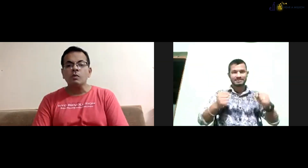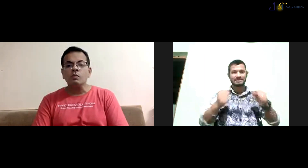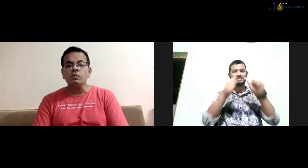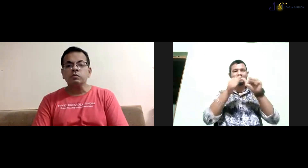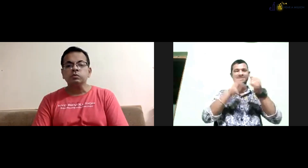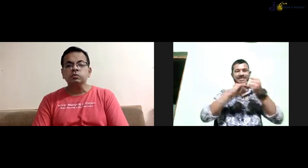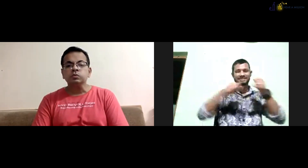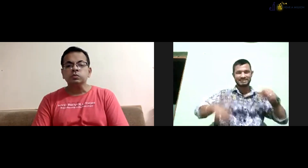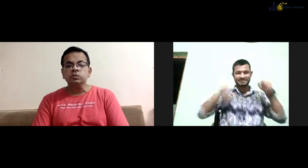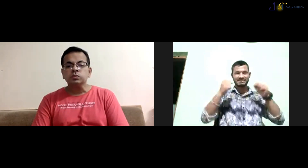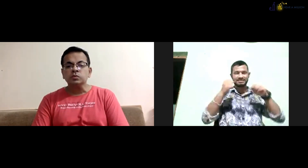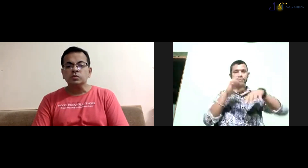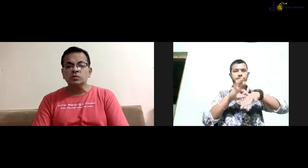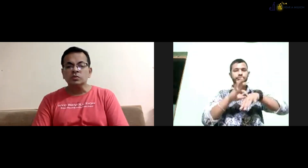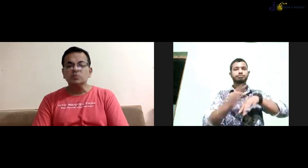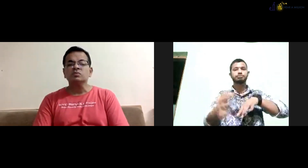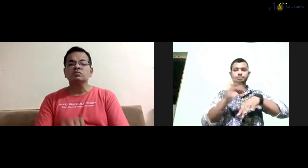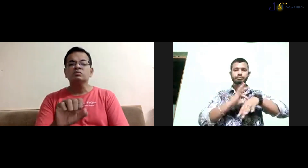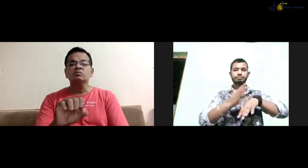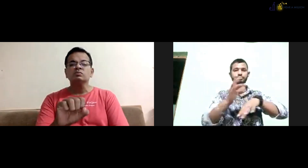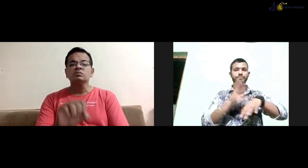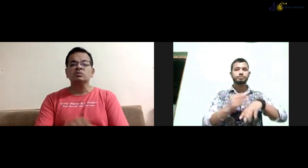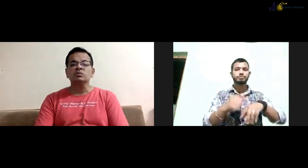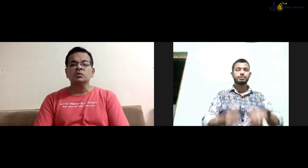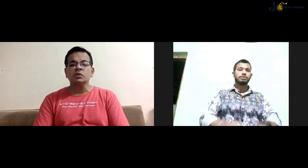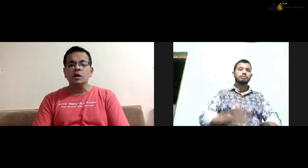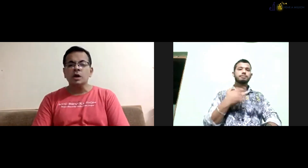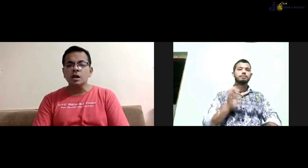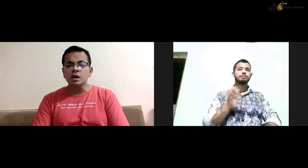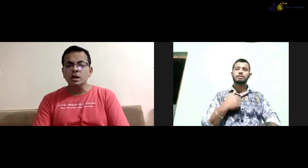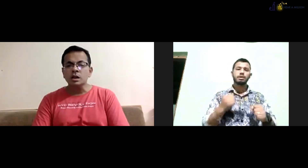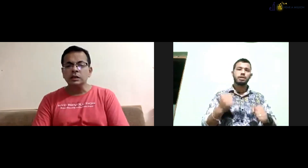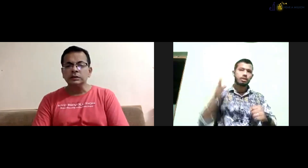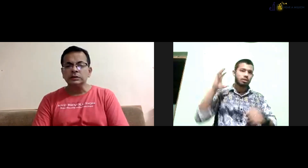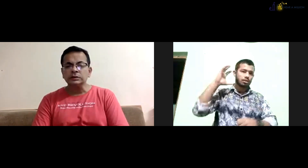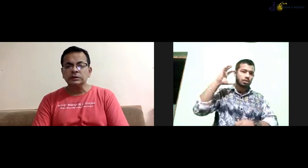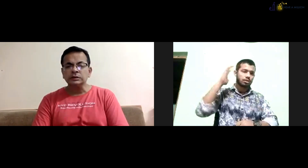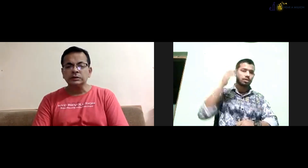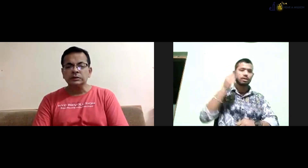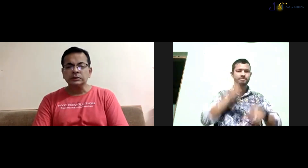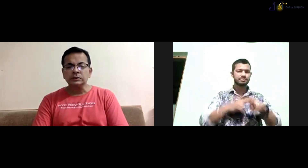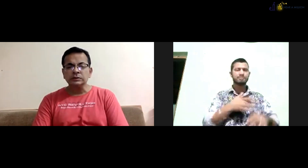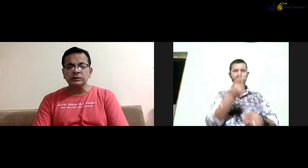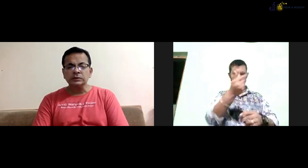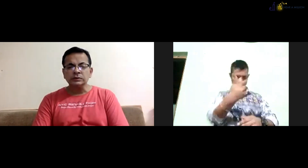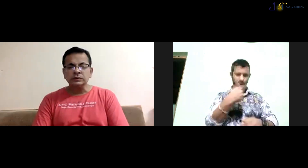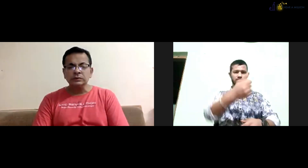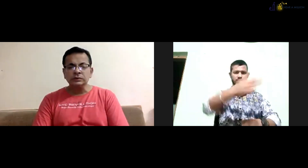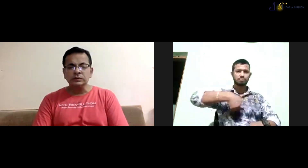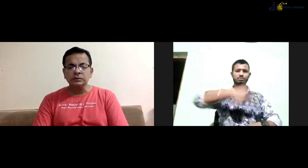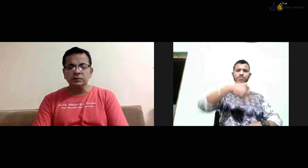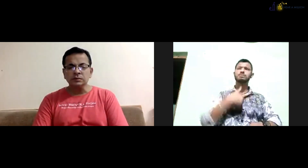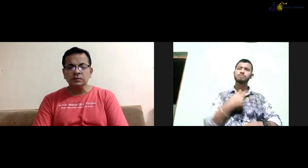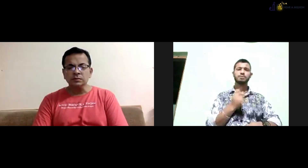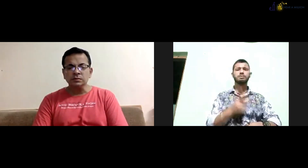help me. That, yeah, I thought that, yeah, I can sell the things. I can sell the things while sitting on